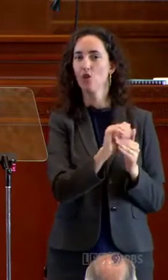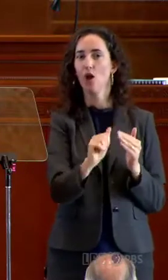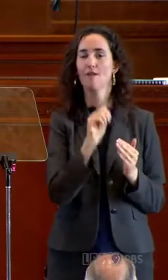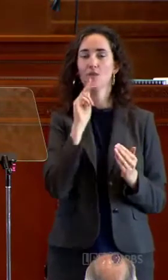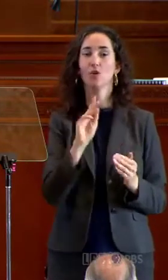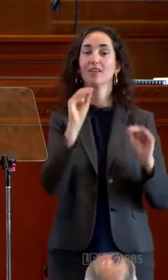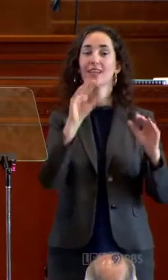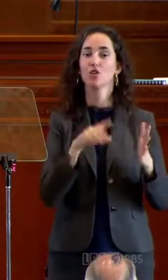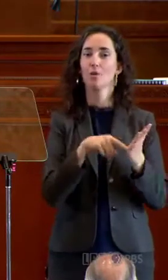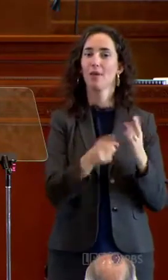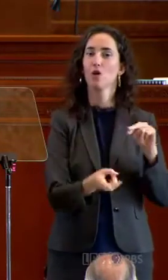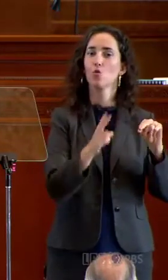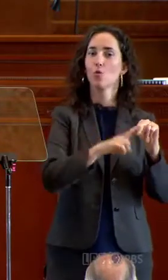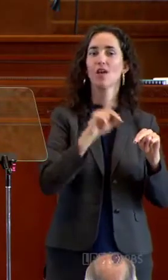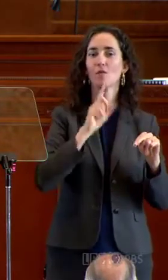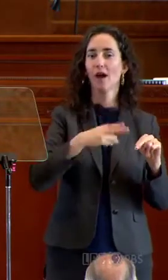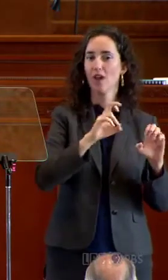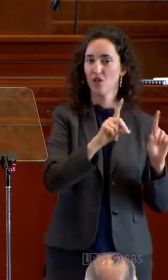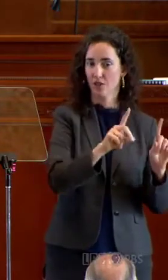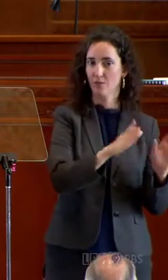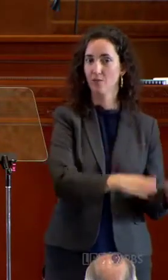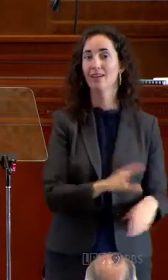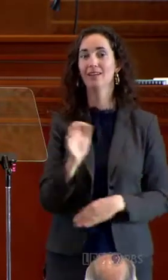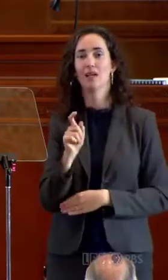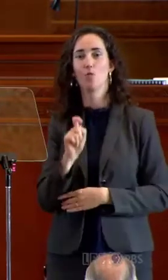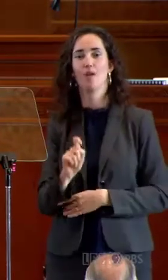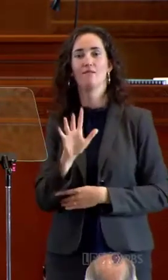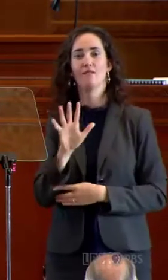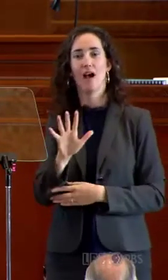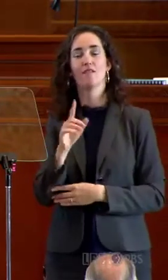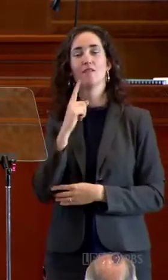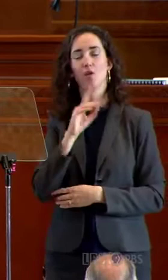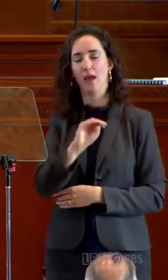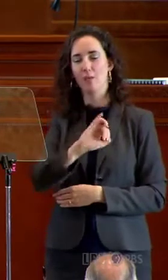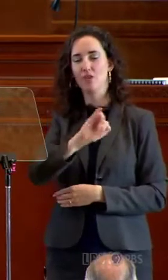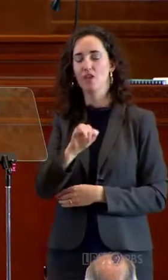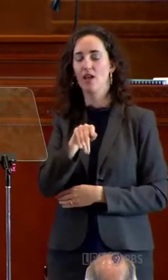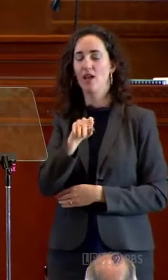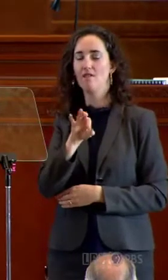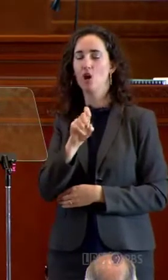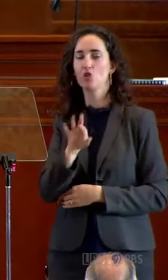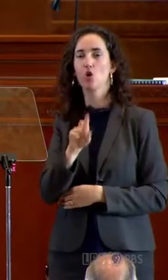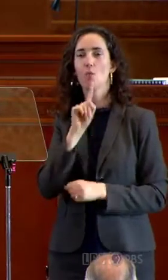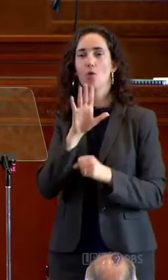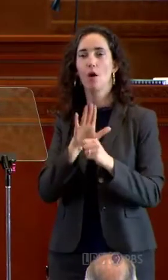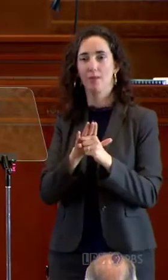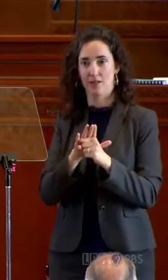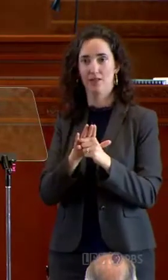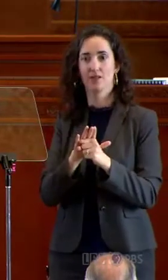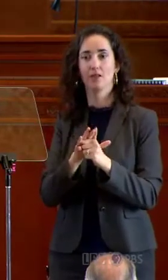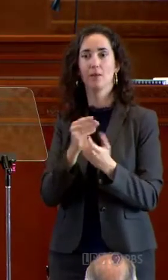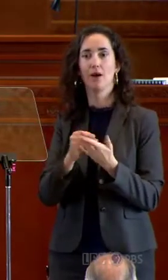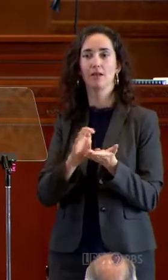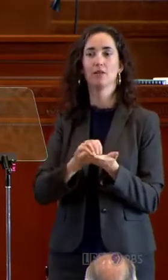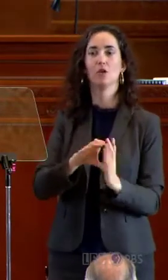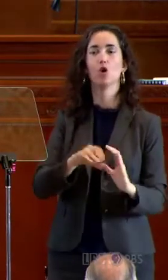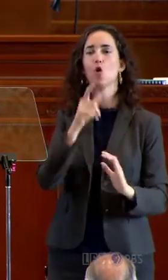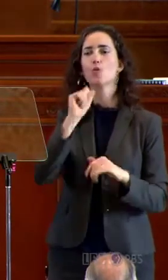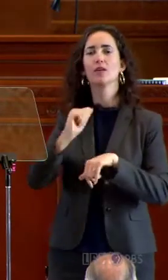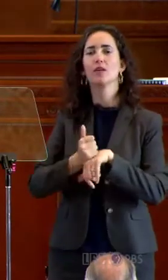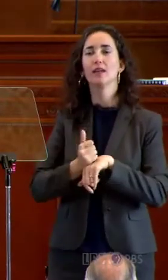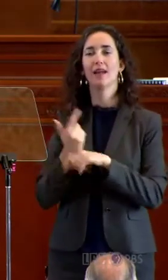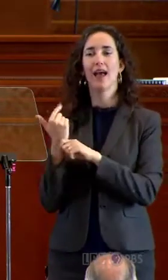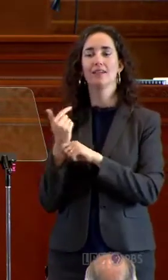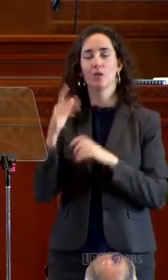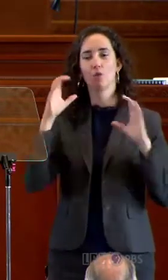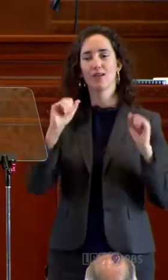education, $10.5 million for the MJ Foster Promise Program Fund created by President Cortez just